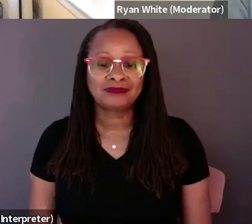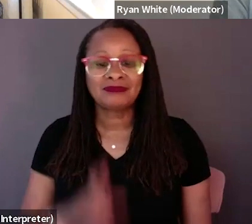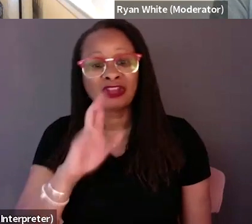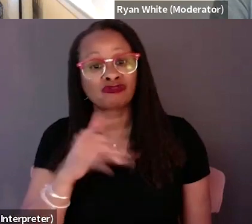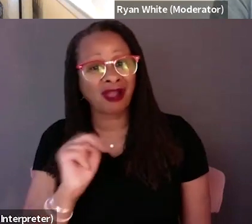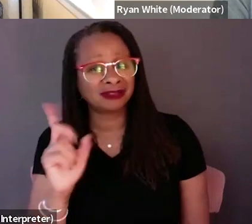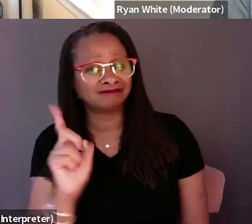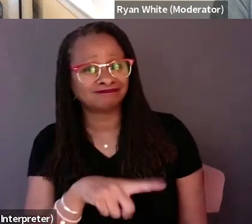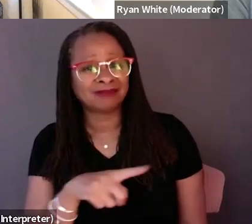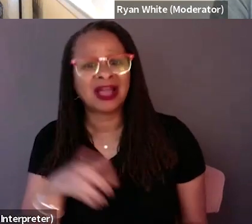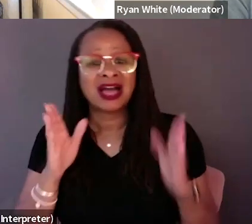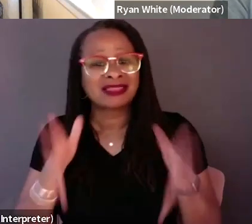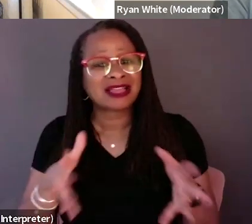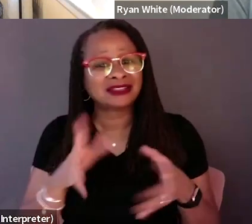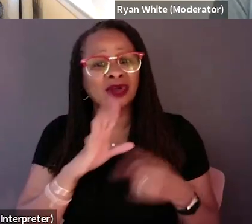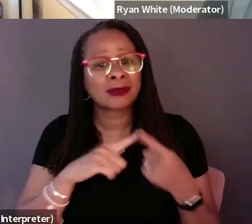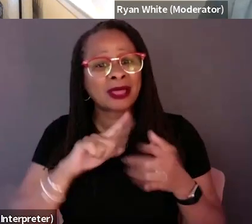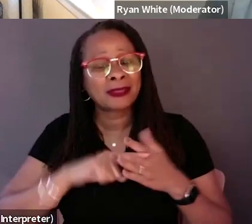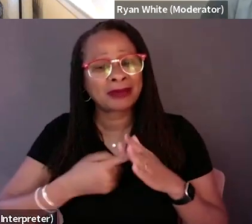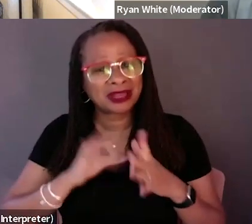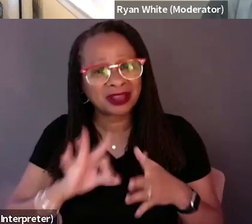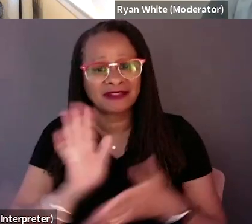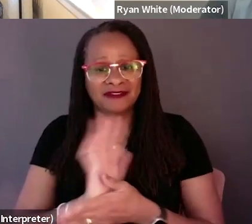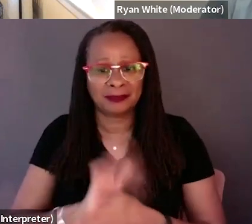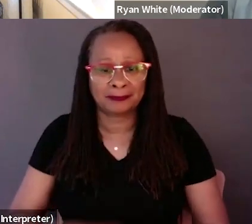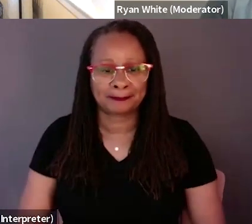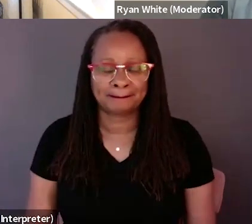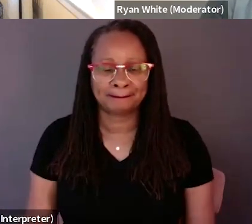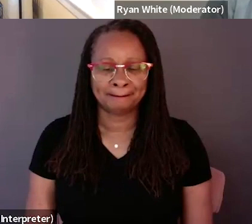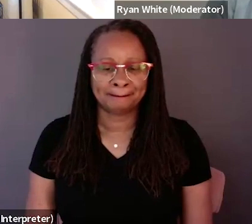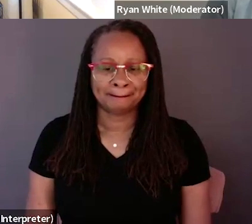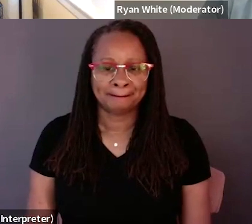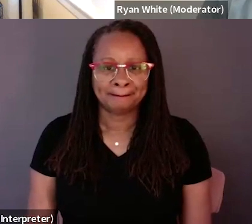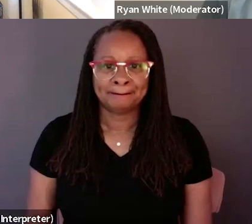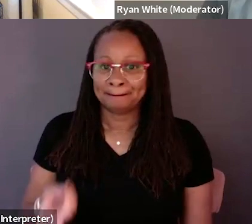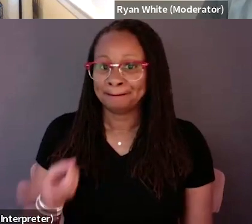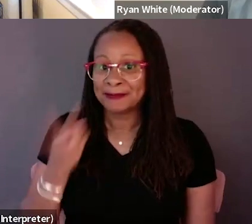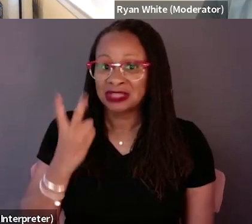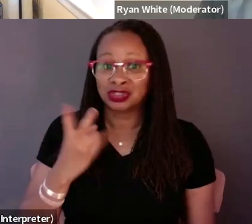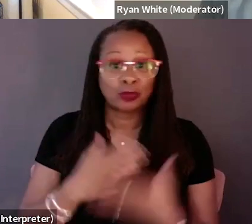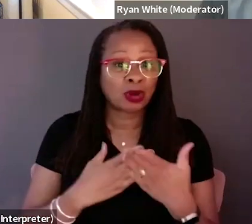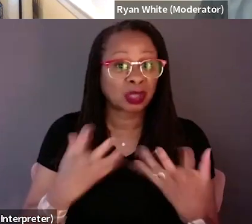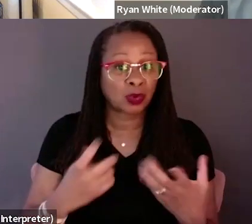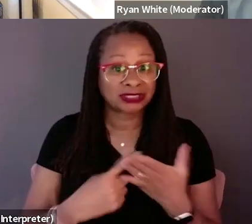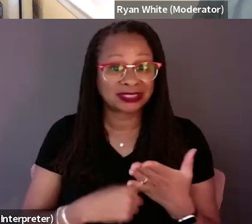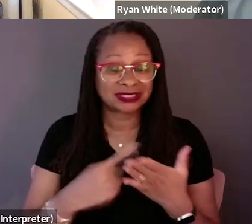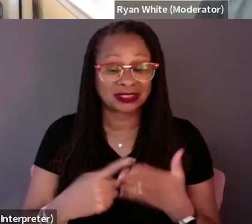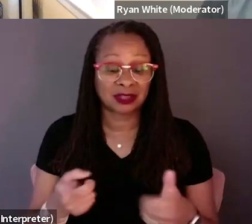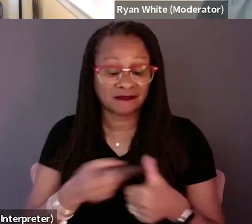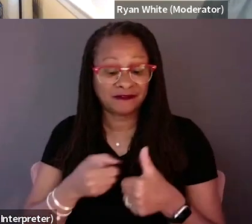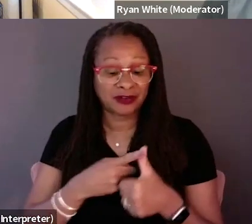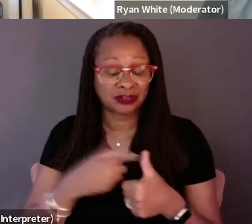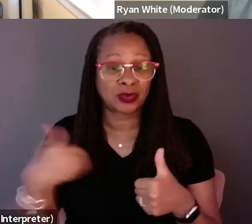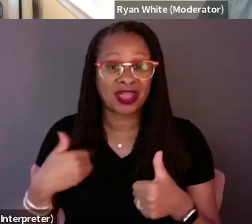Let's talk about the beginning of the film. 2 parts of it that I want to talk about. Well, first of all,